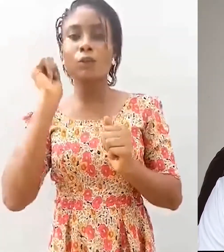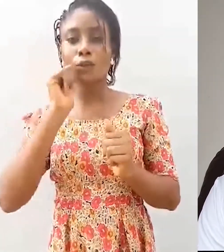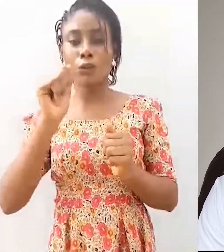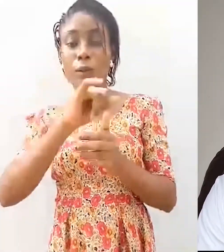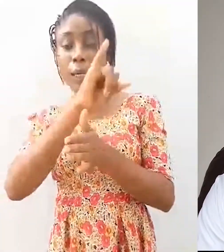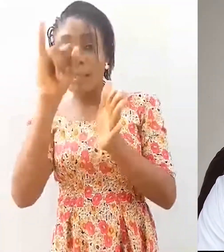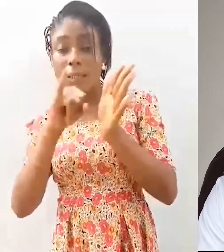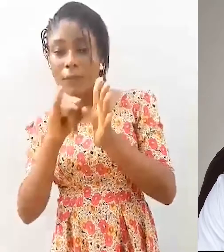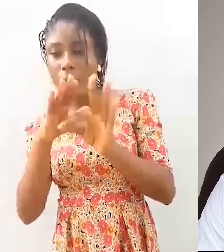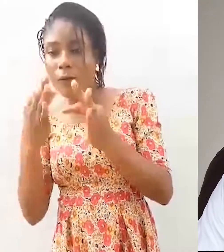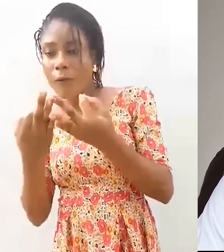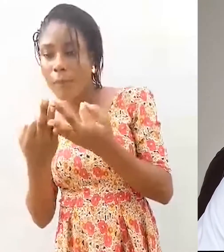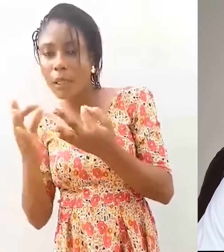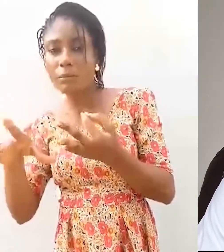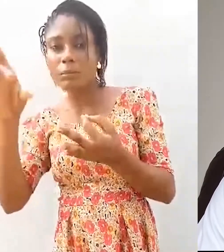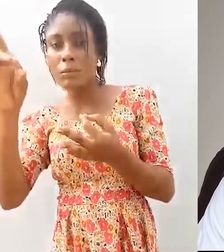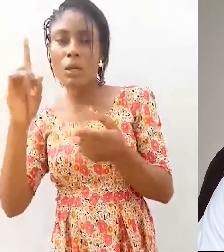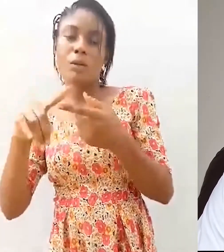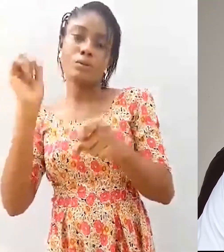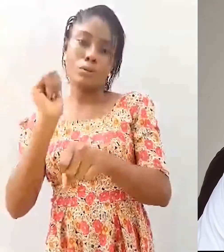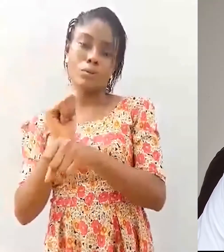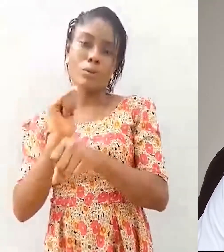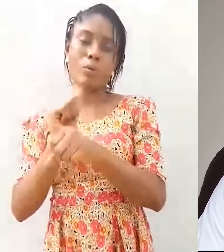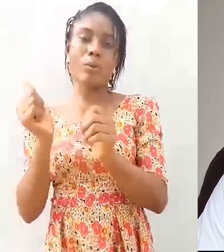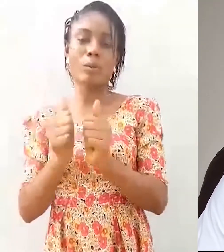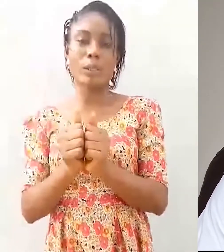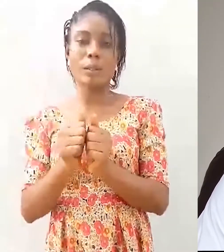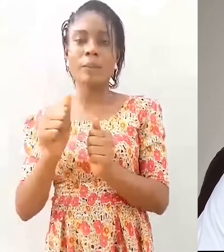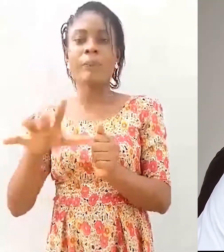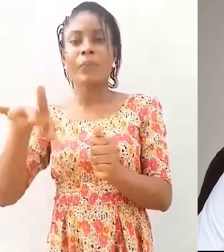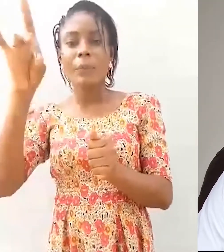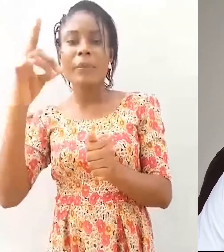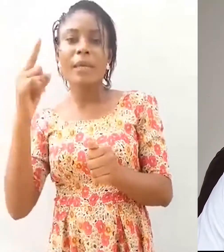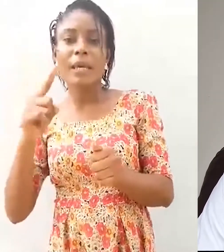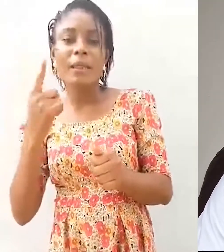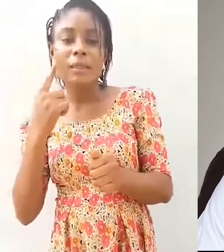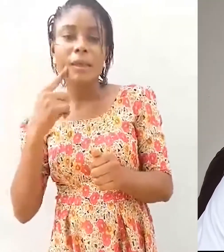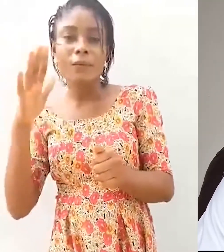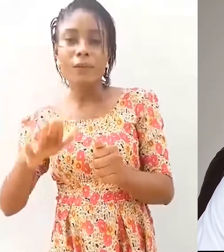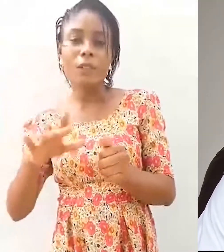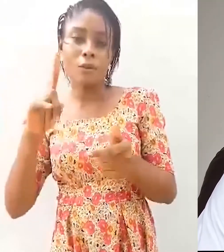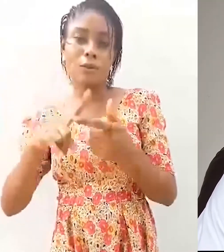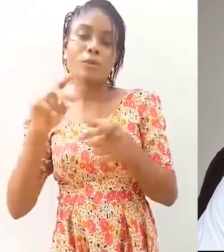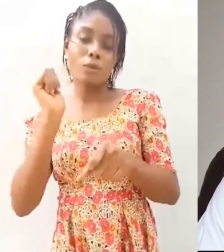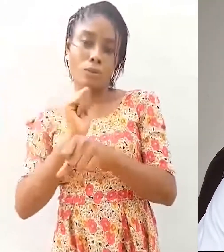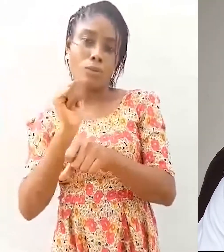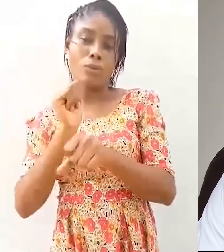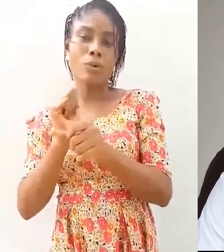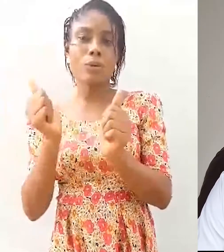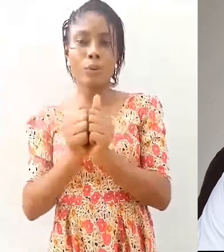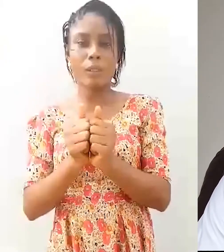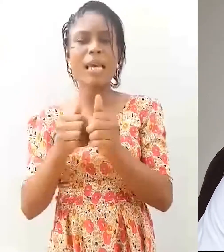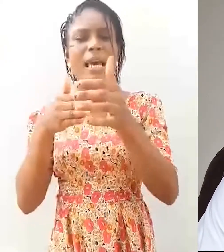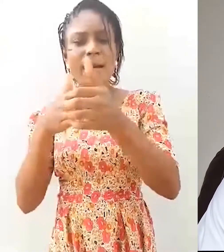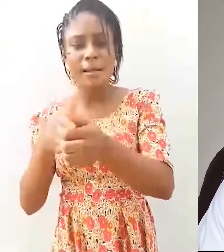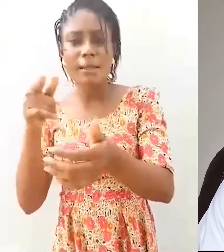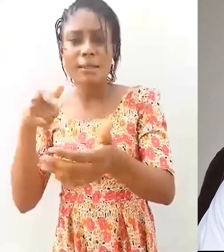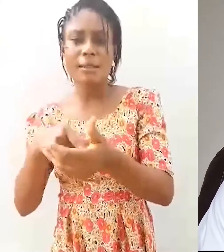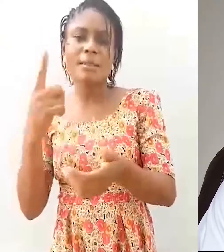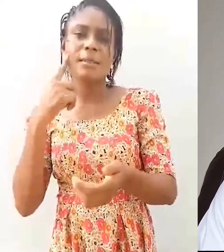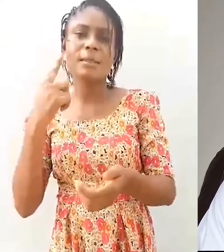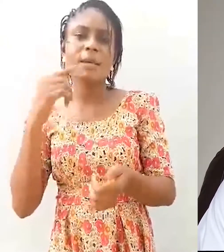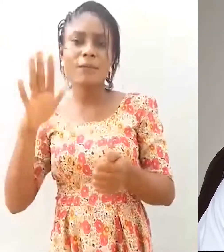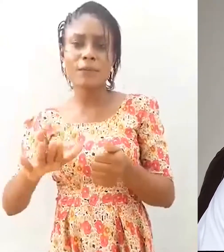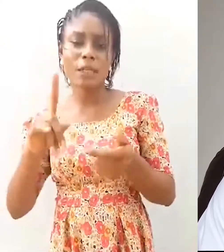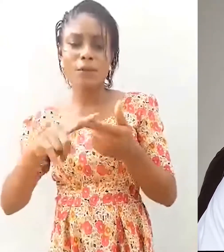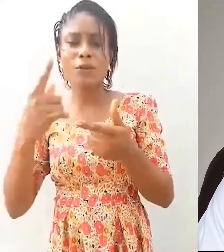should serve as an advocate. You should identify a family to work with. You should identify a deaf child to work